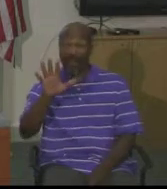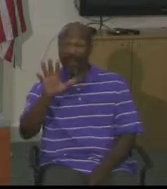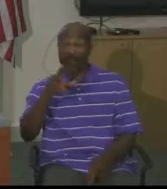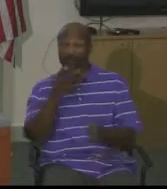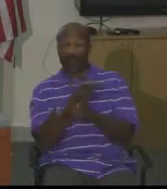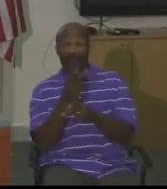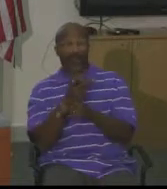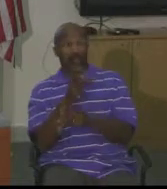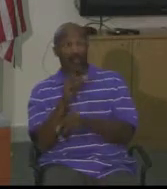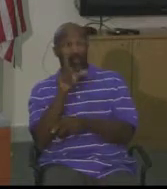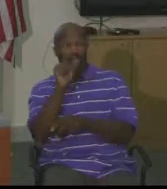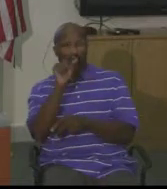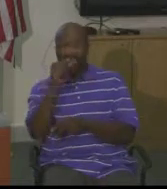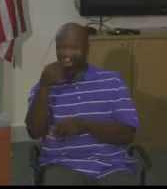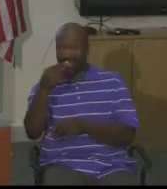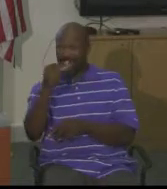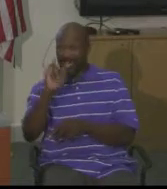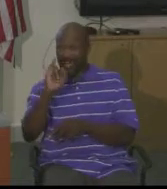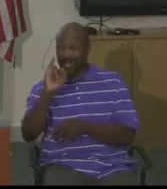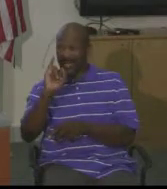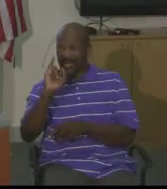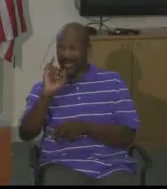is 20 gigabits per second.